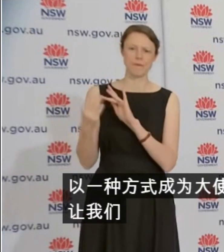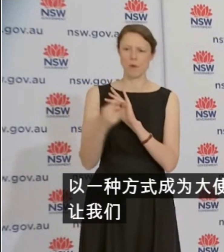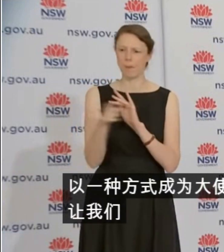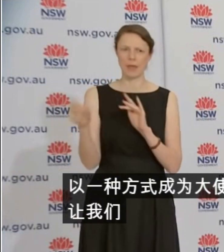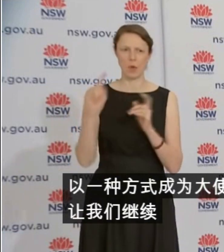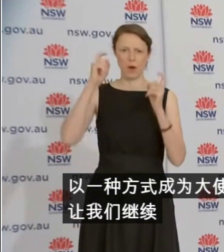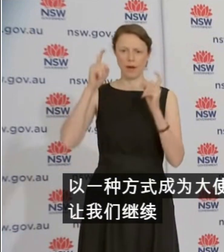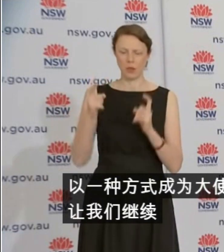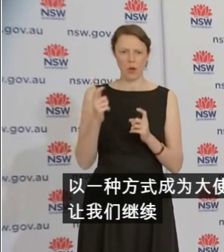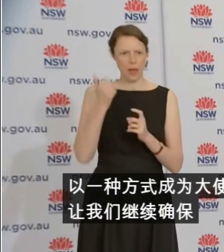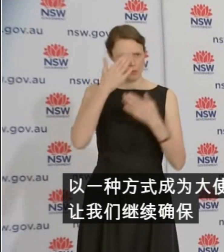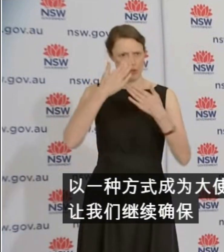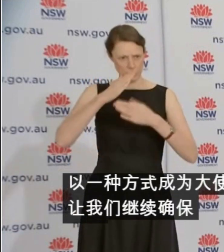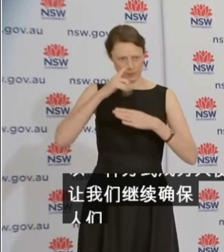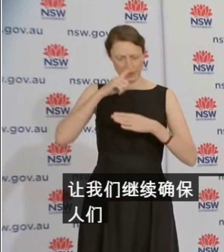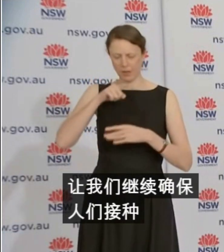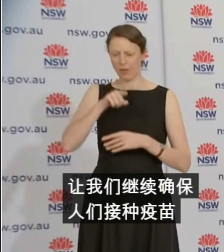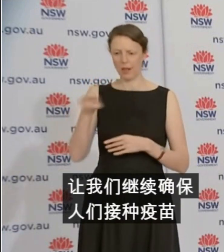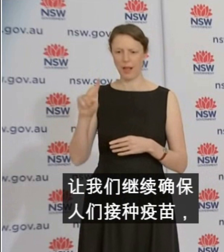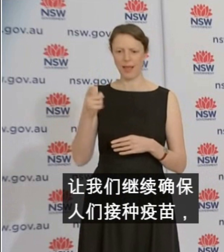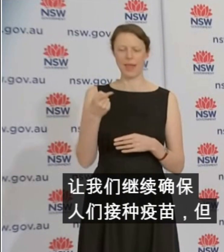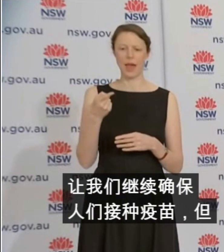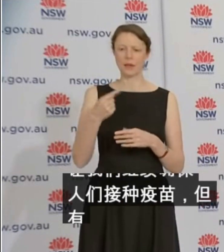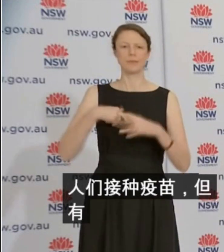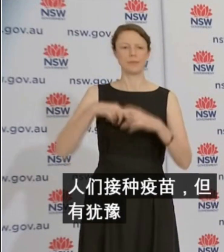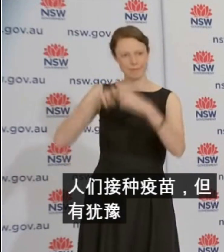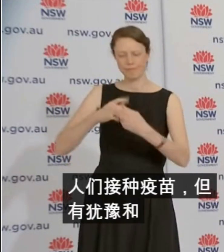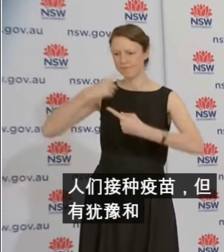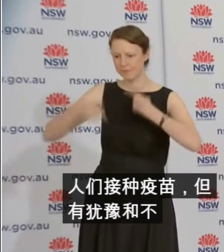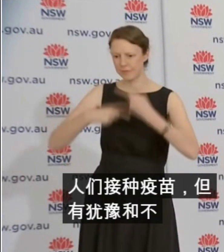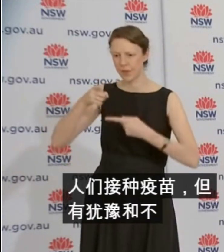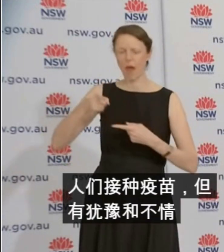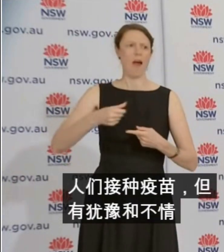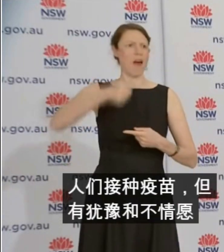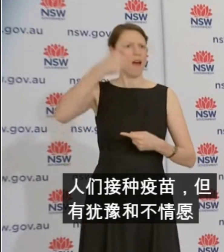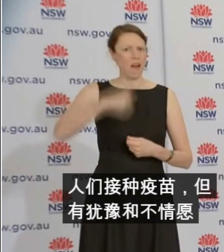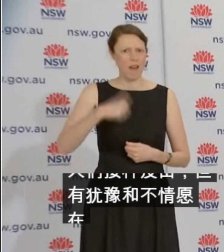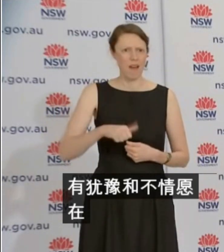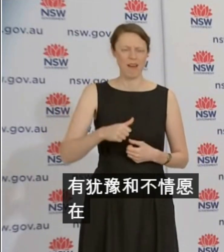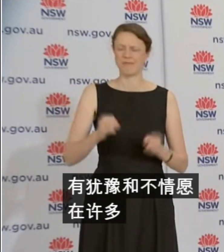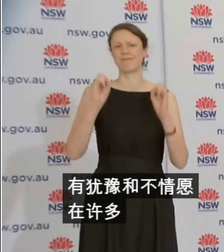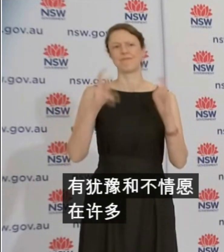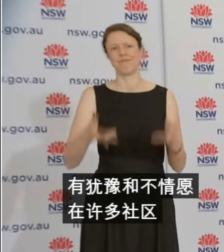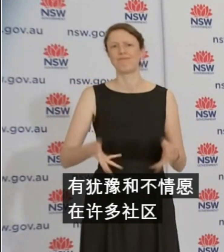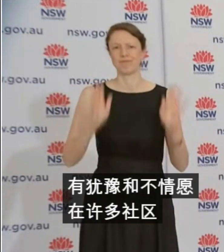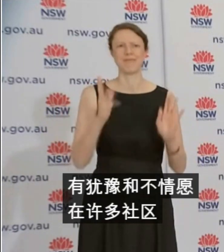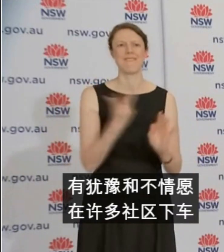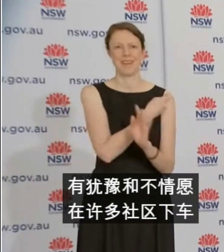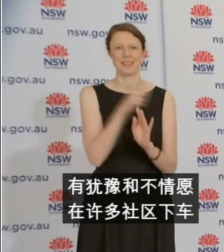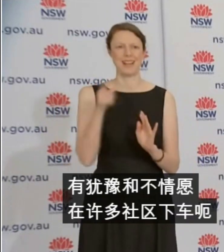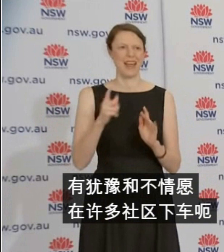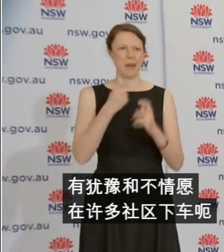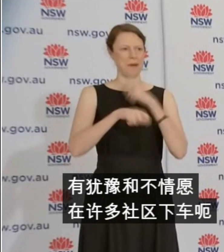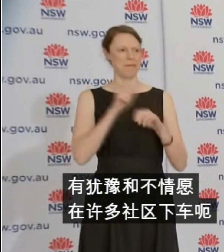to keep making sure that people get vaccinated. But there is hesitancy and a reluctance in across many communities. Get